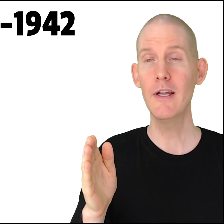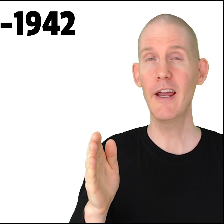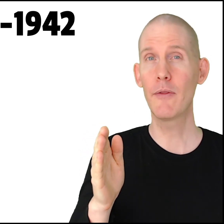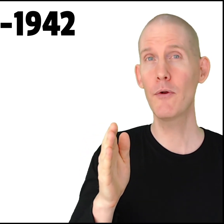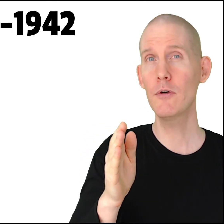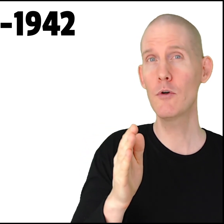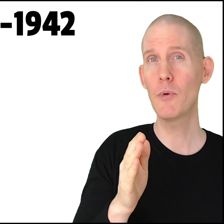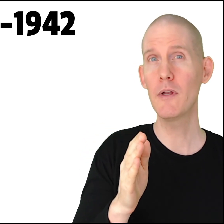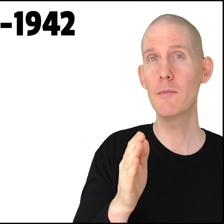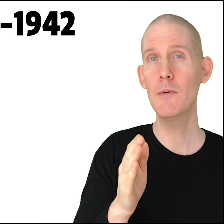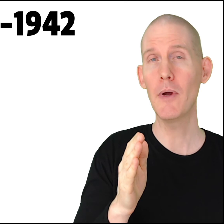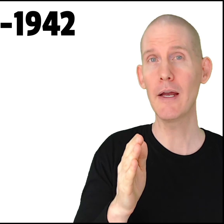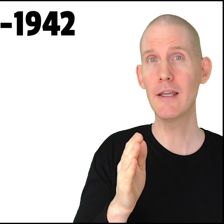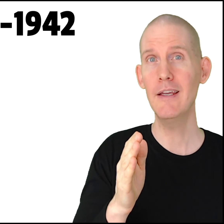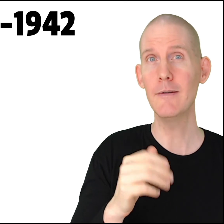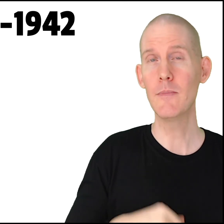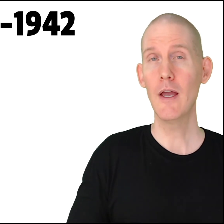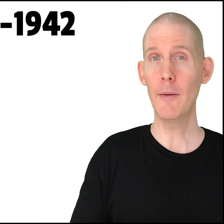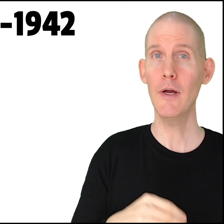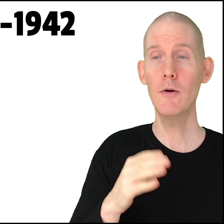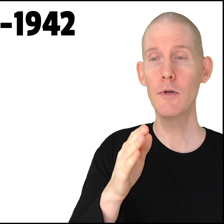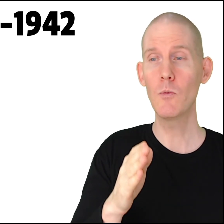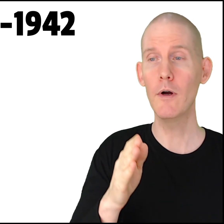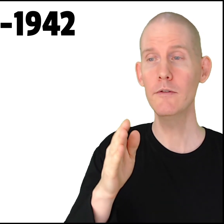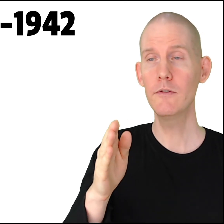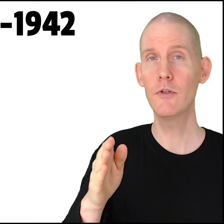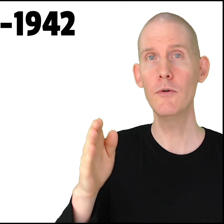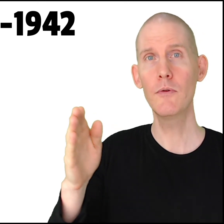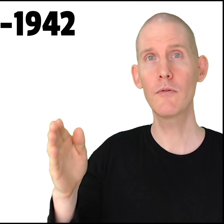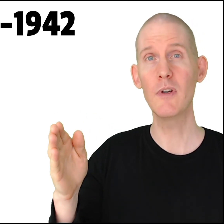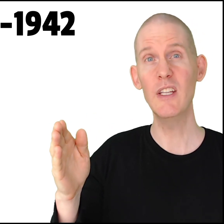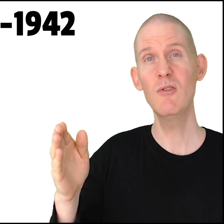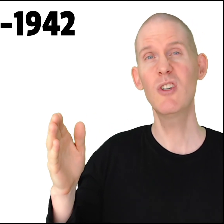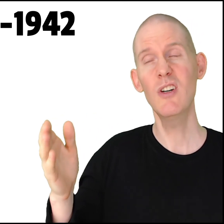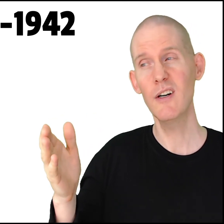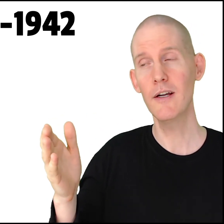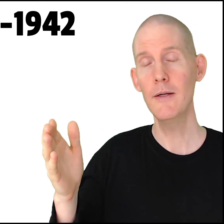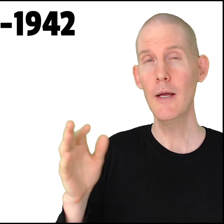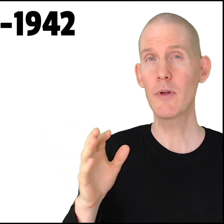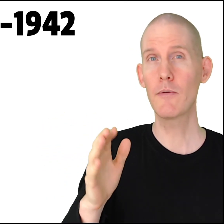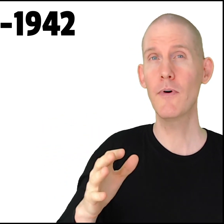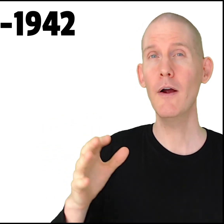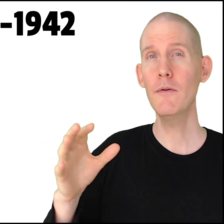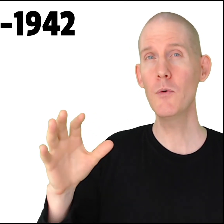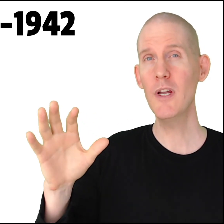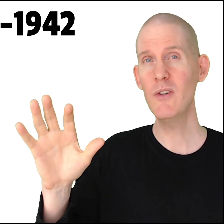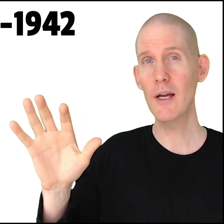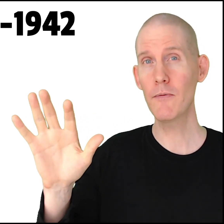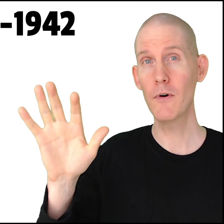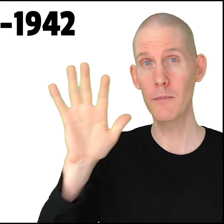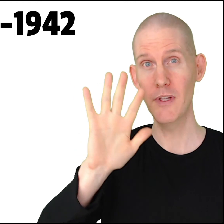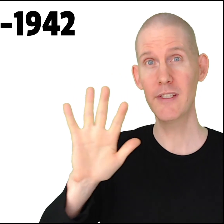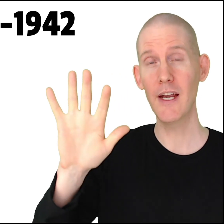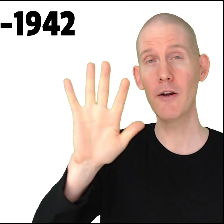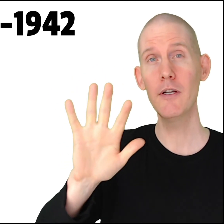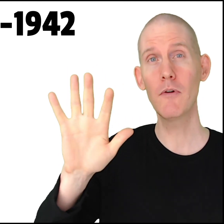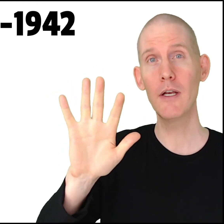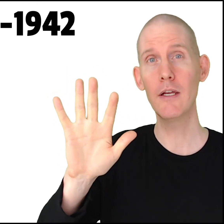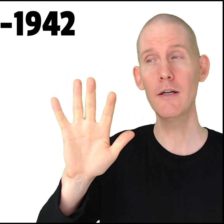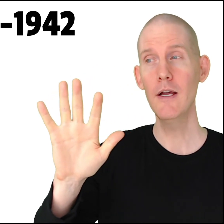and third group a little bit back in. I'm not going 1, 2, 3. You could, but the farther away you get from this area right here,